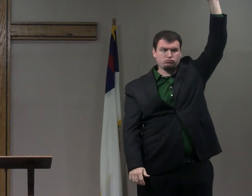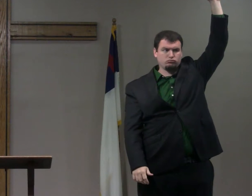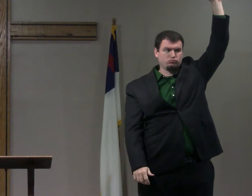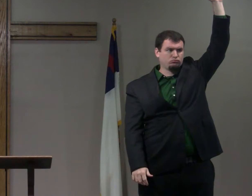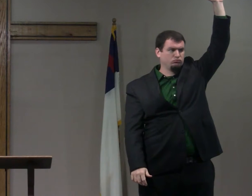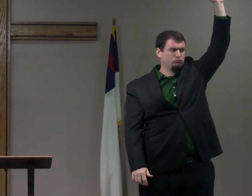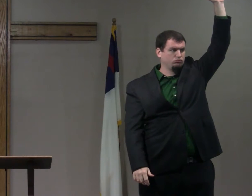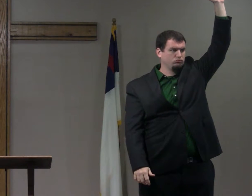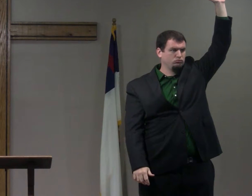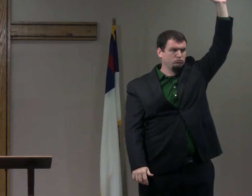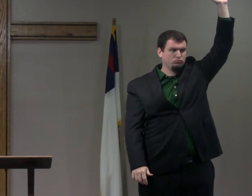If you've been saved, raise your hand.